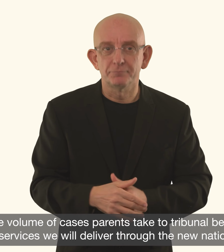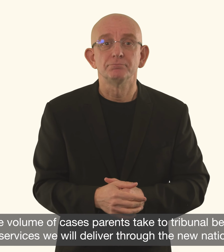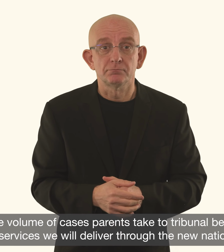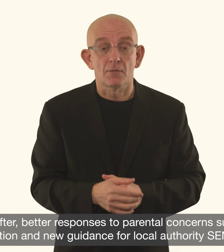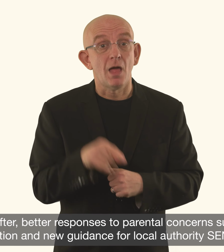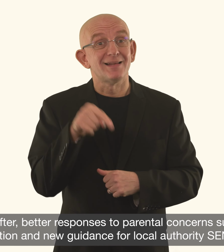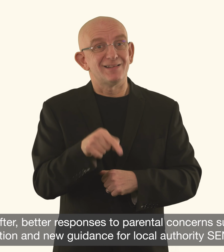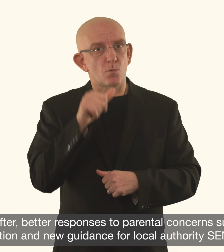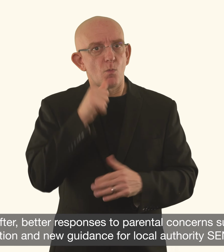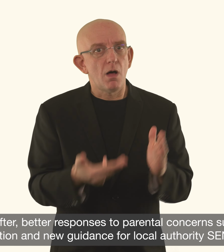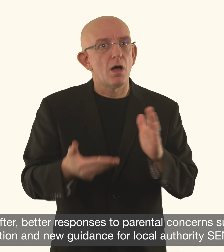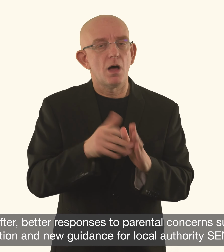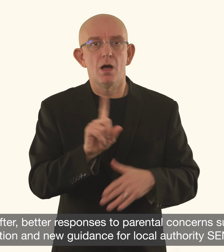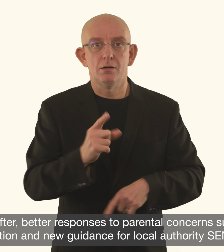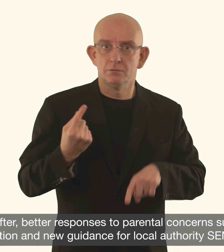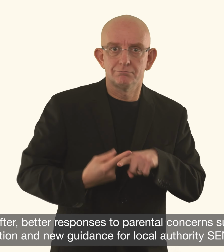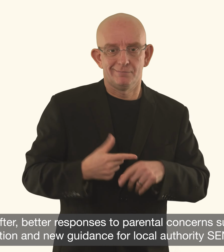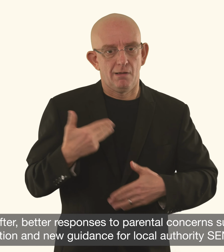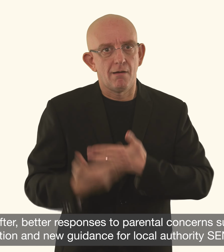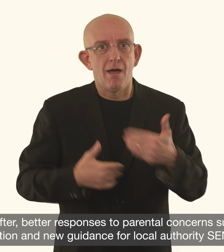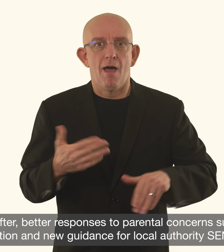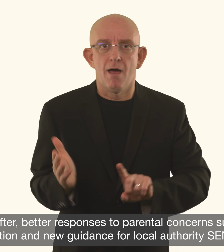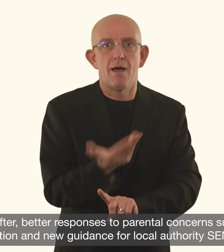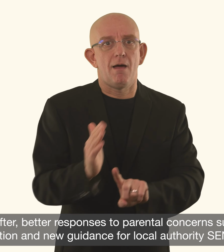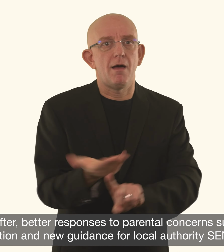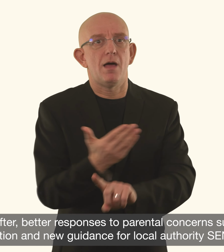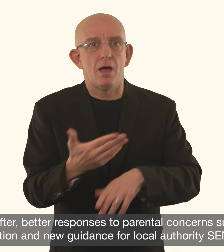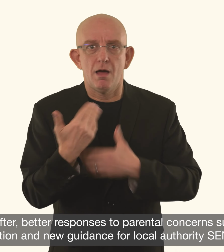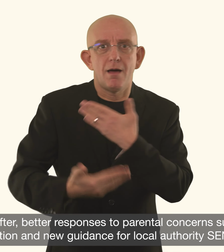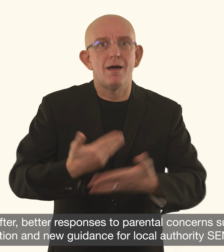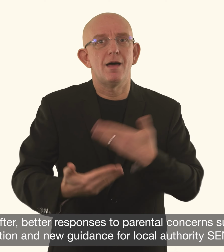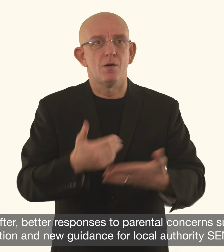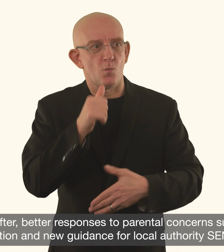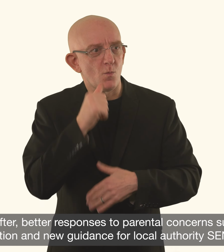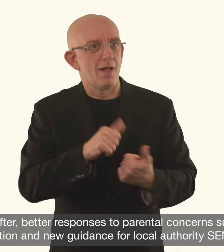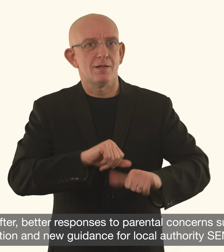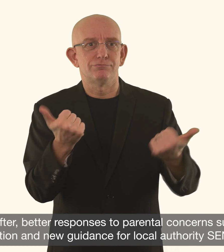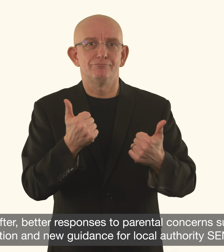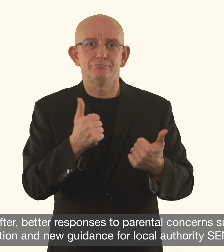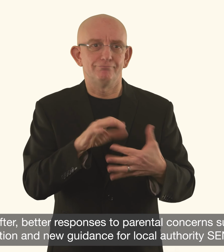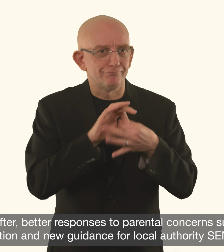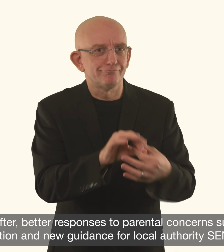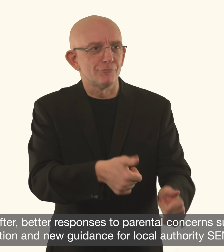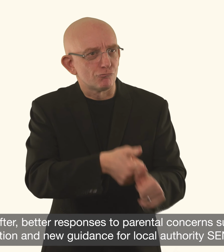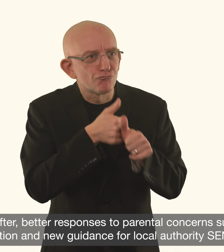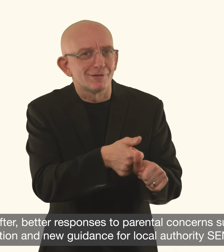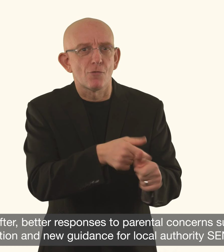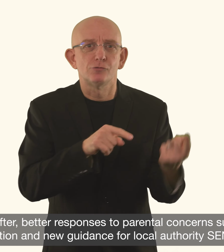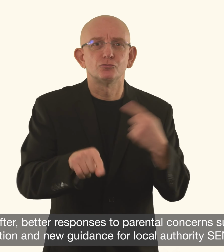This will include swifter, better responses to parental concerns, such as through our proposals for mediation and new guidance for